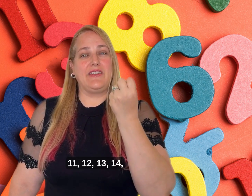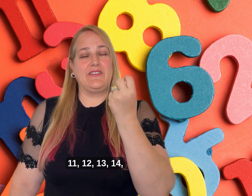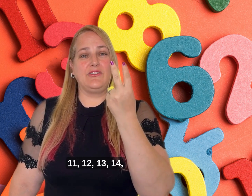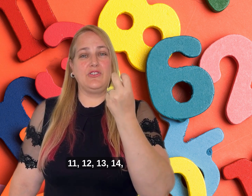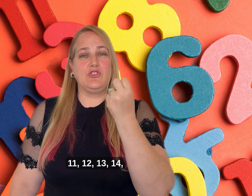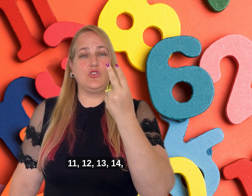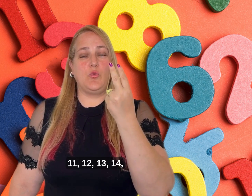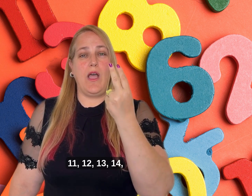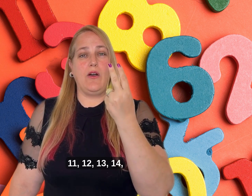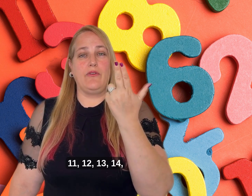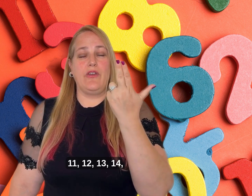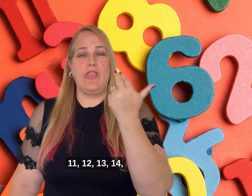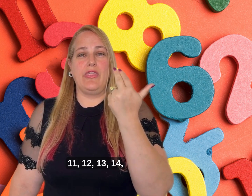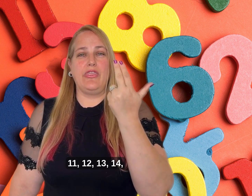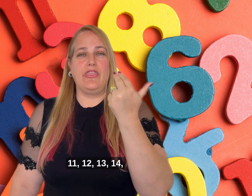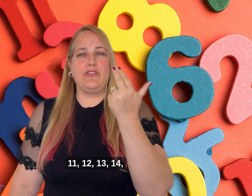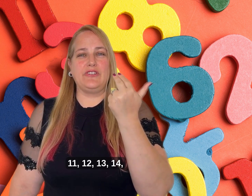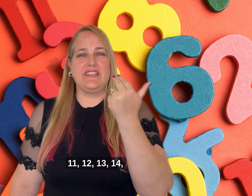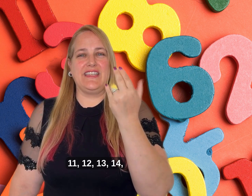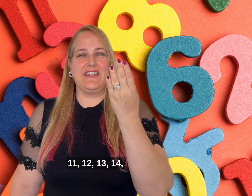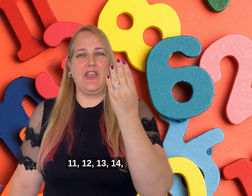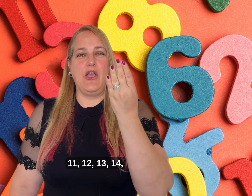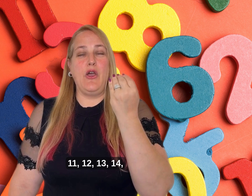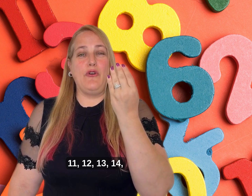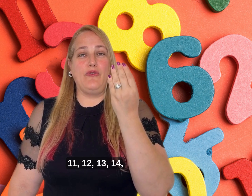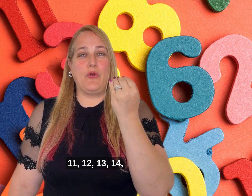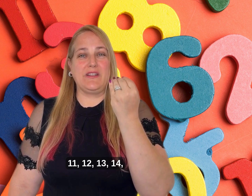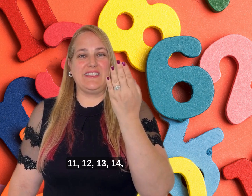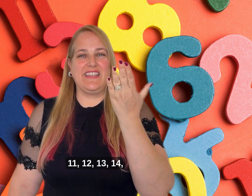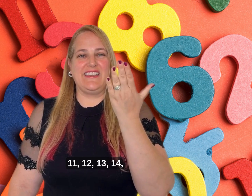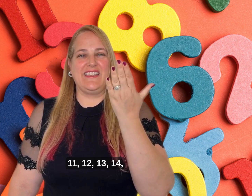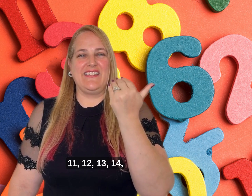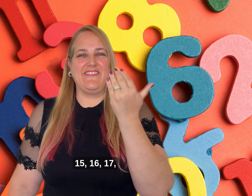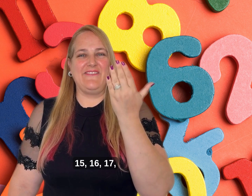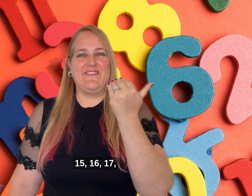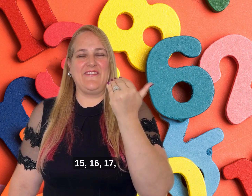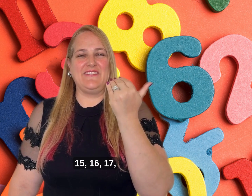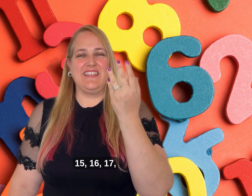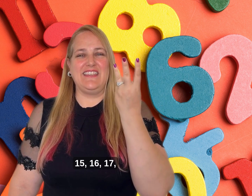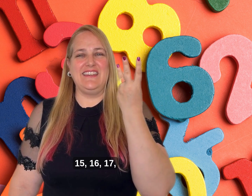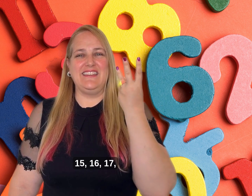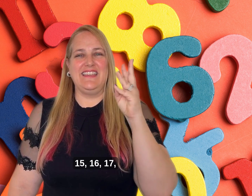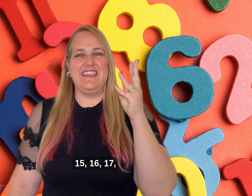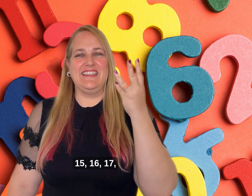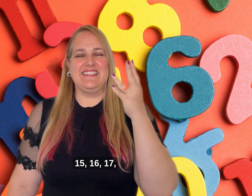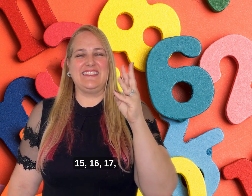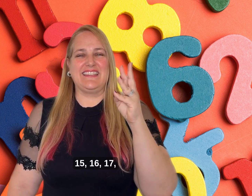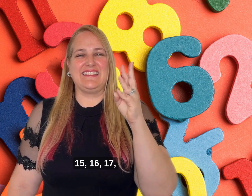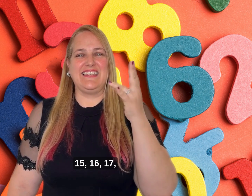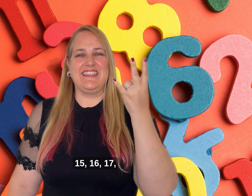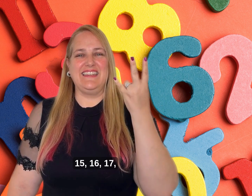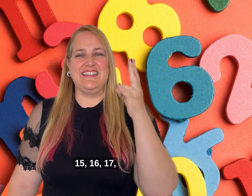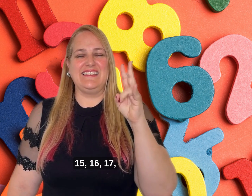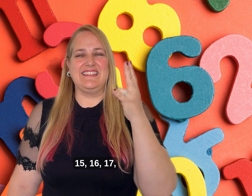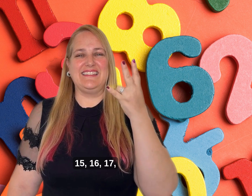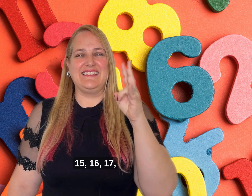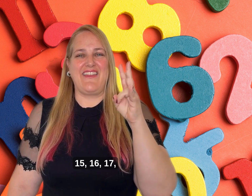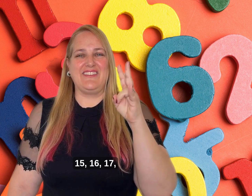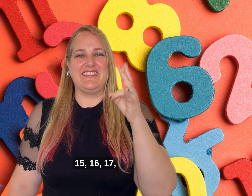11, 12, 13, 14, 15, 16,